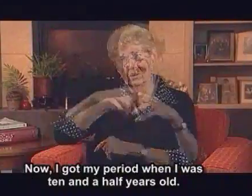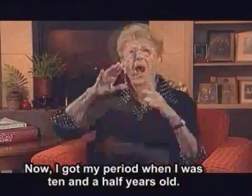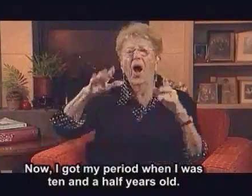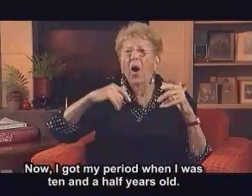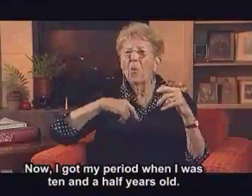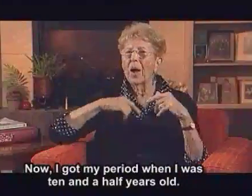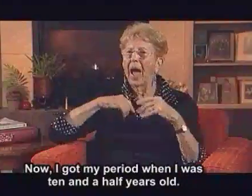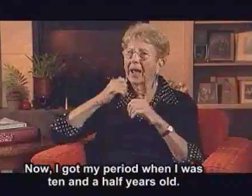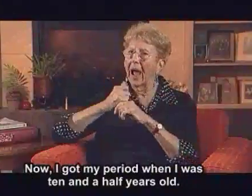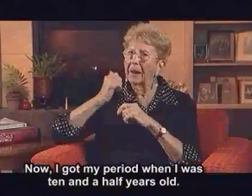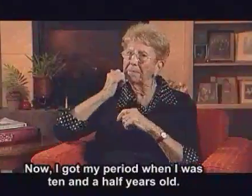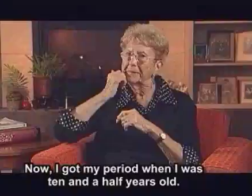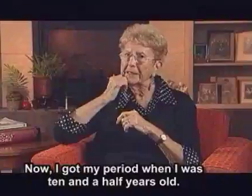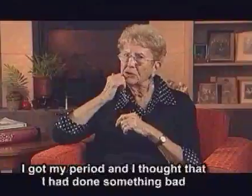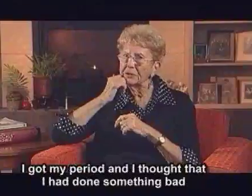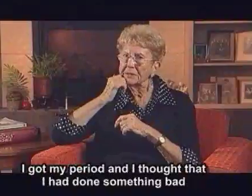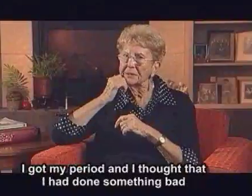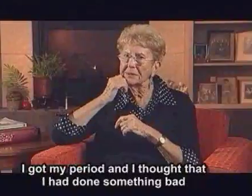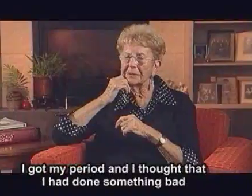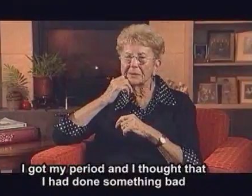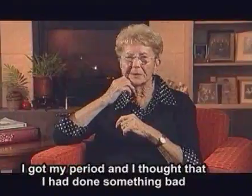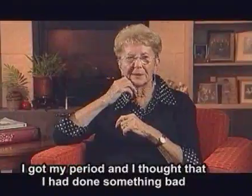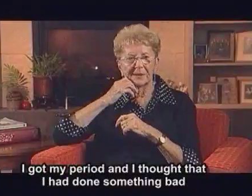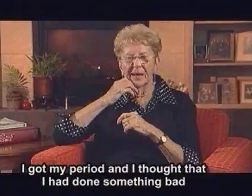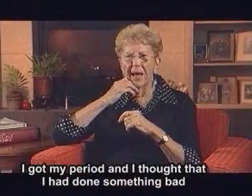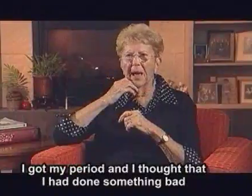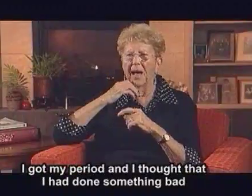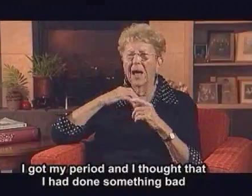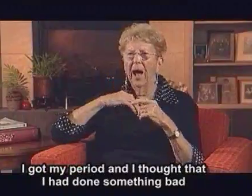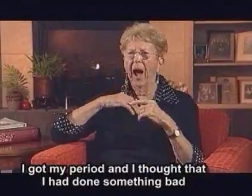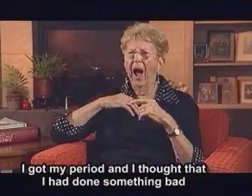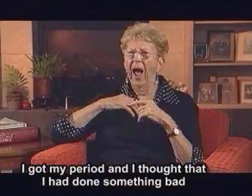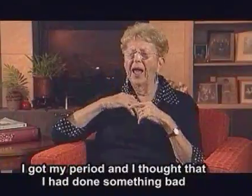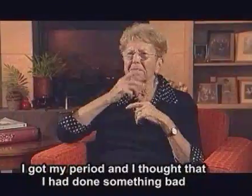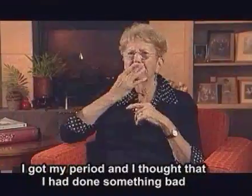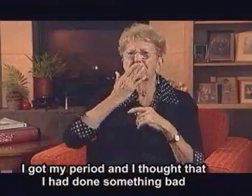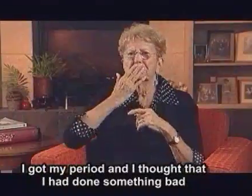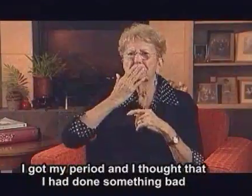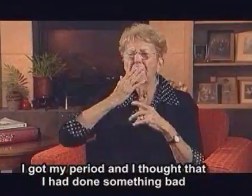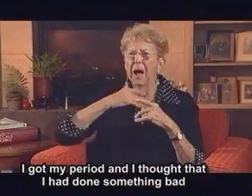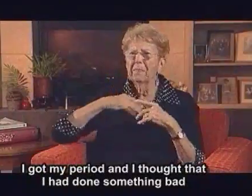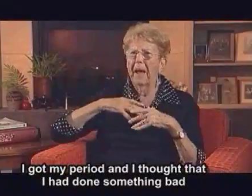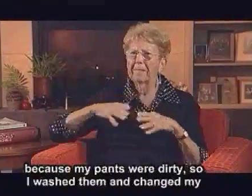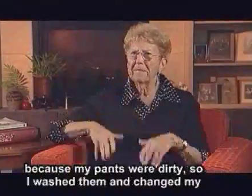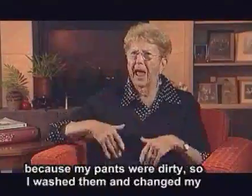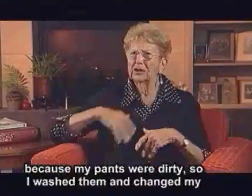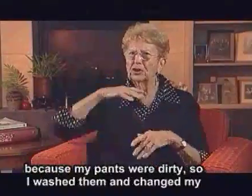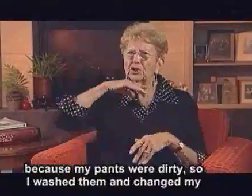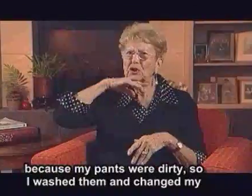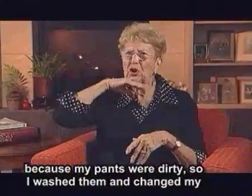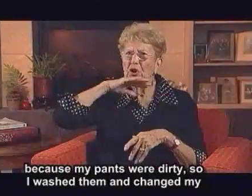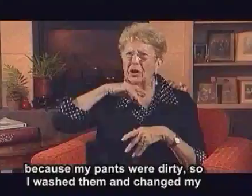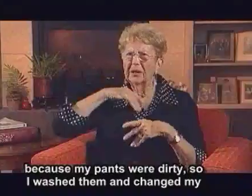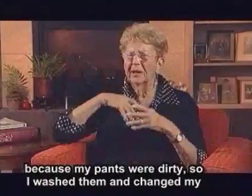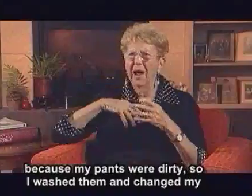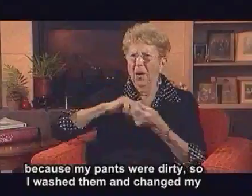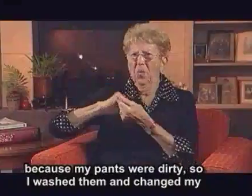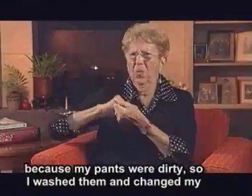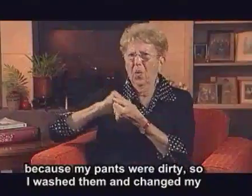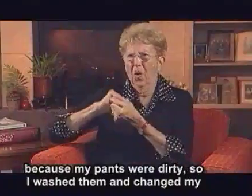was 10.5 years old. I got my period, and I thought that I'd done something bad because my pants were dirty.